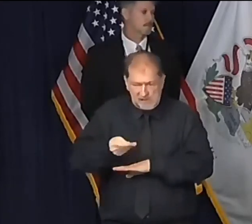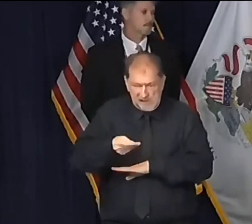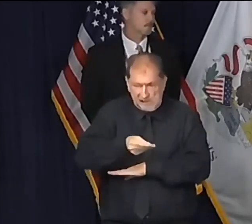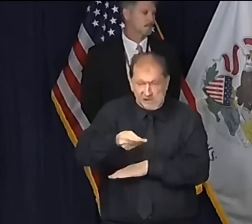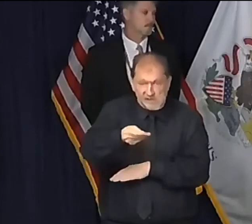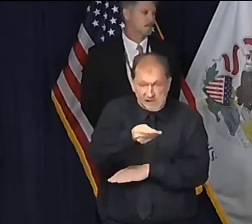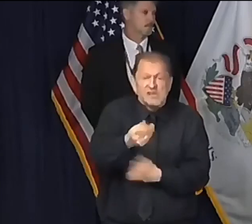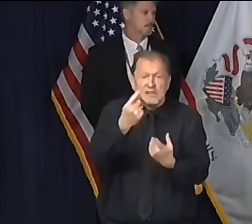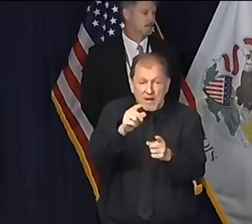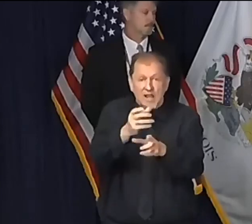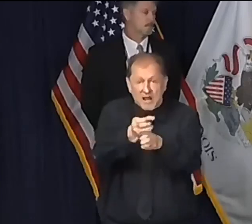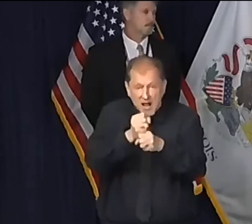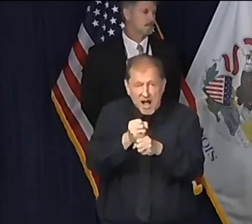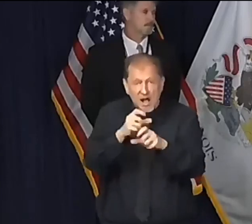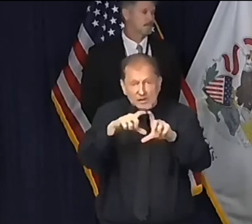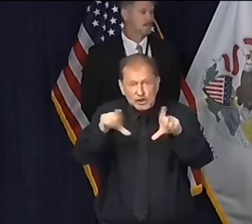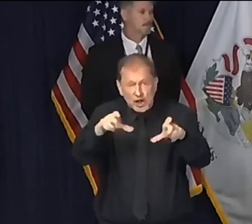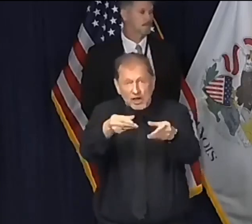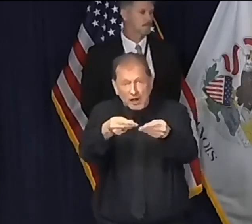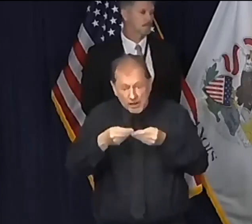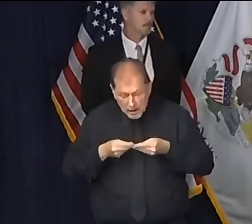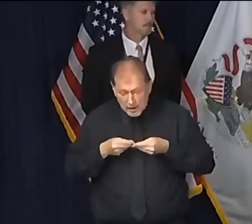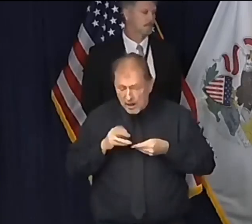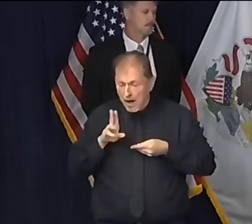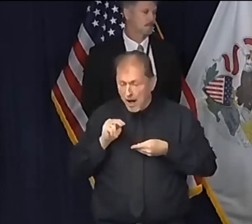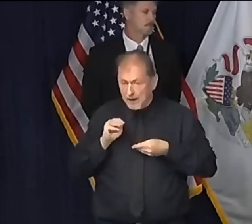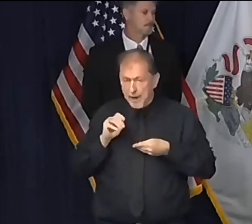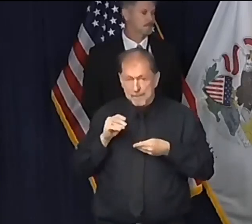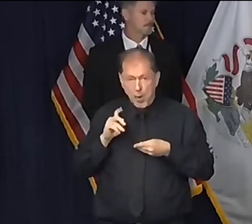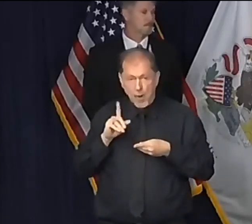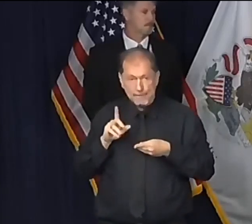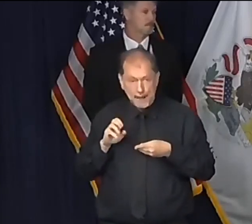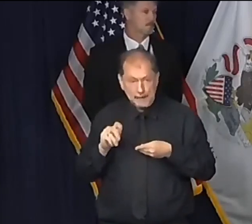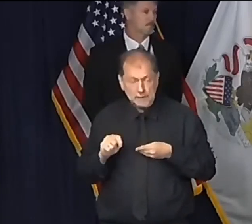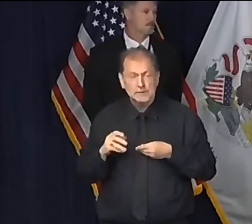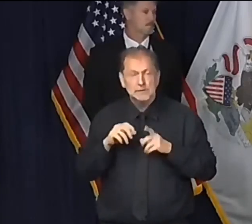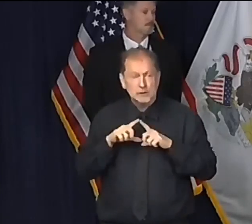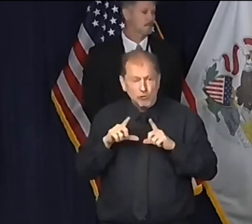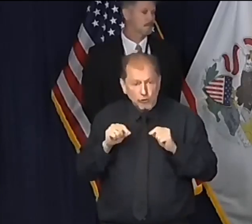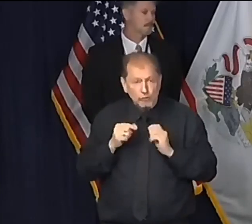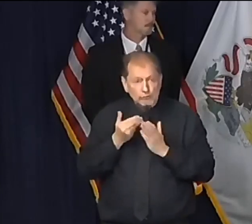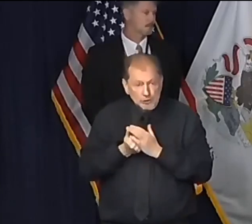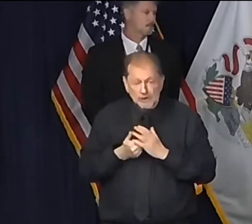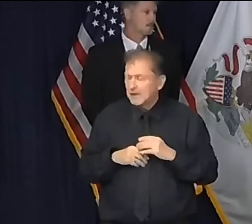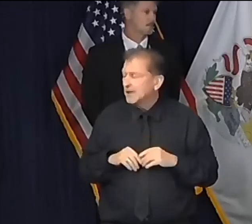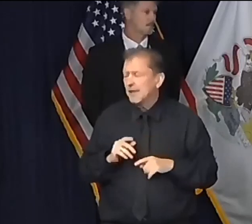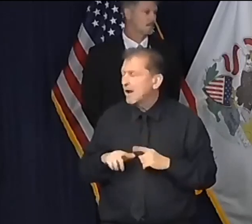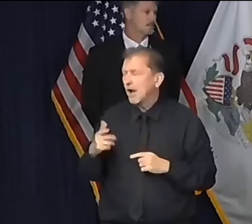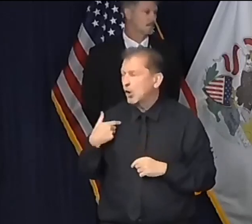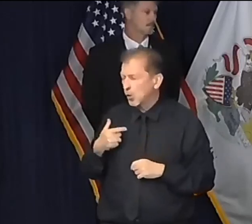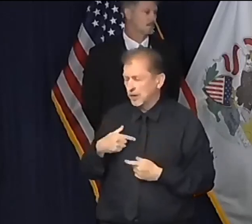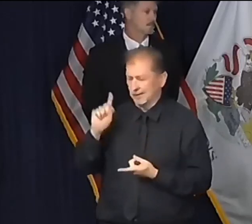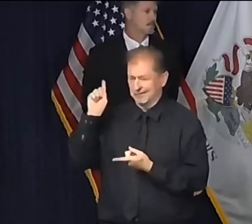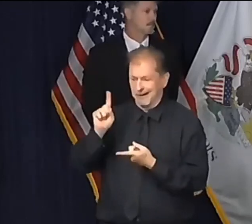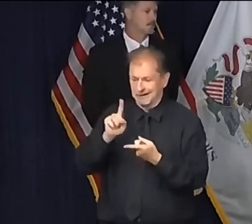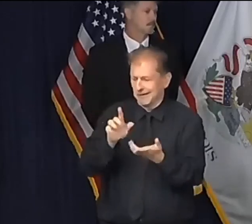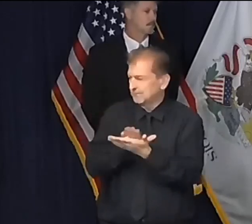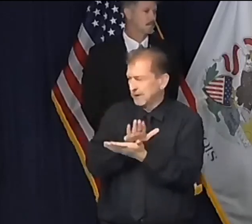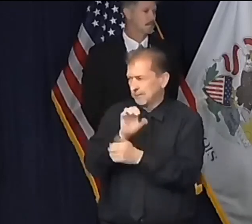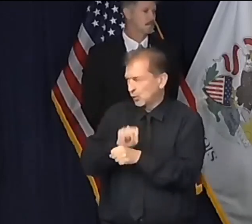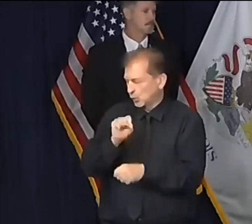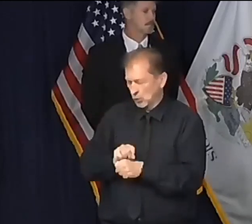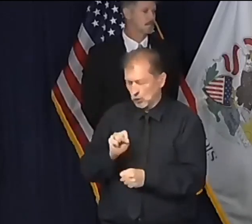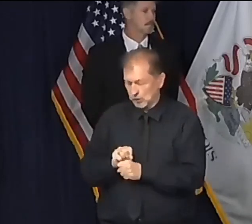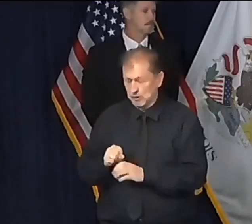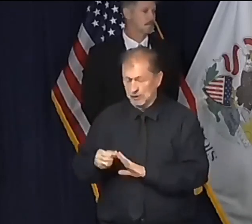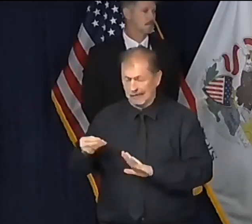their unemployment insurance, the card, and we've actually reduced the numbers of those checks